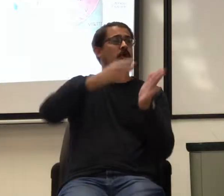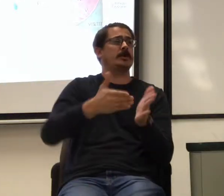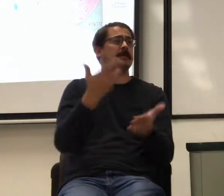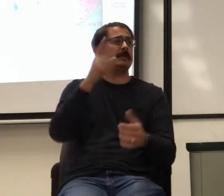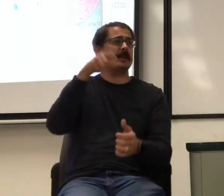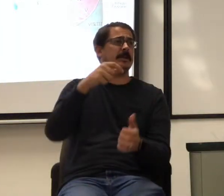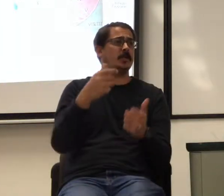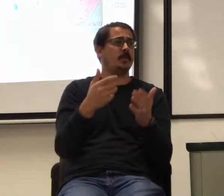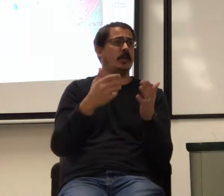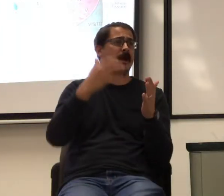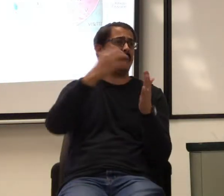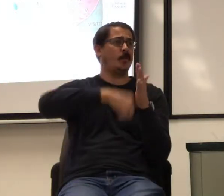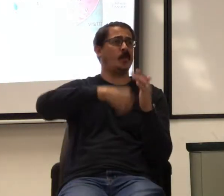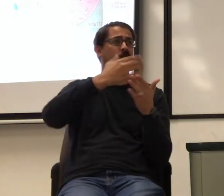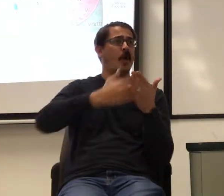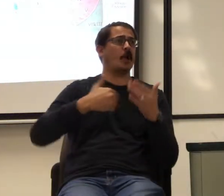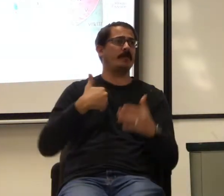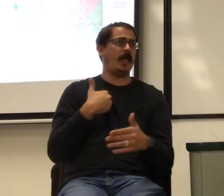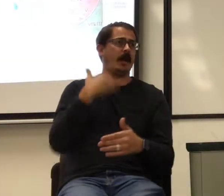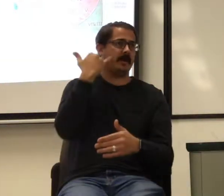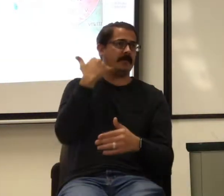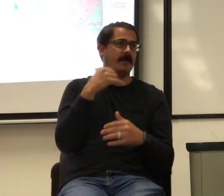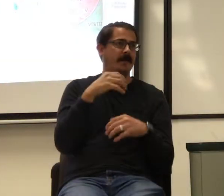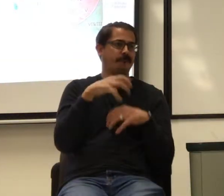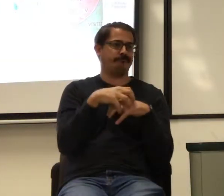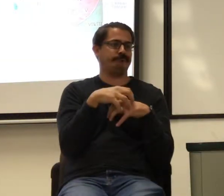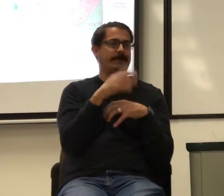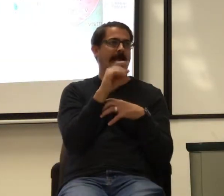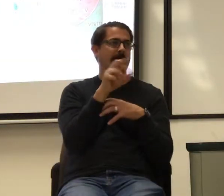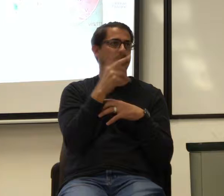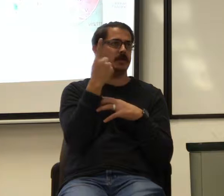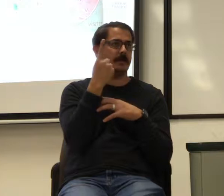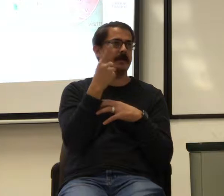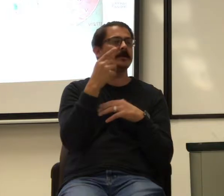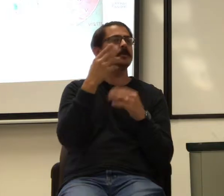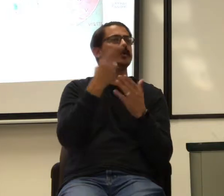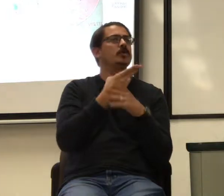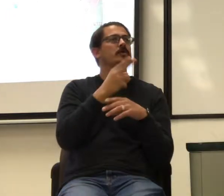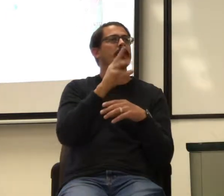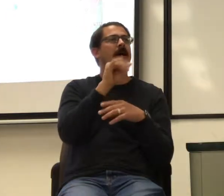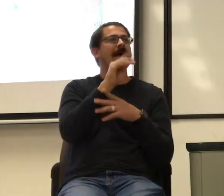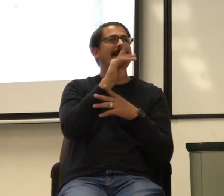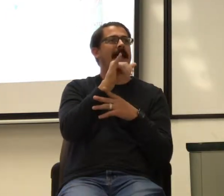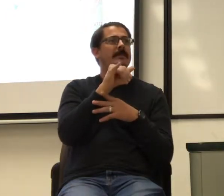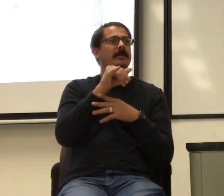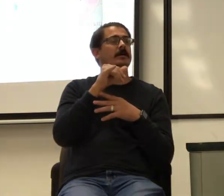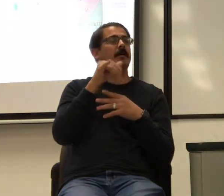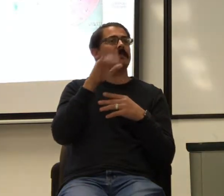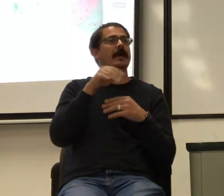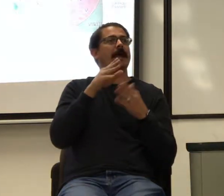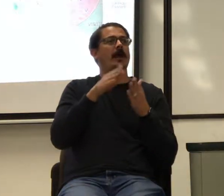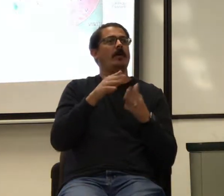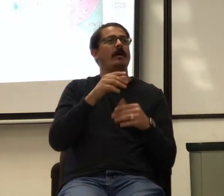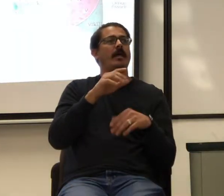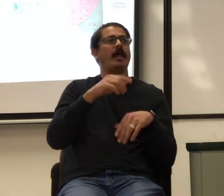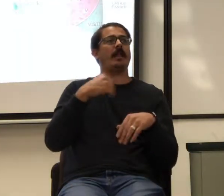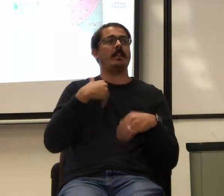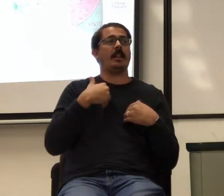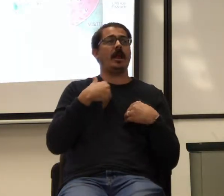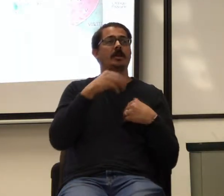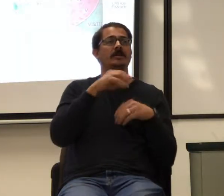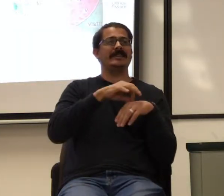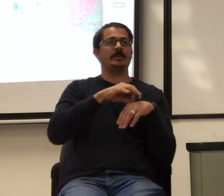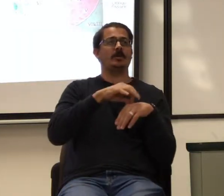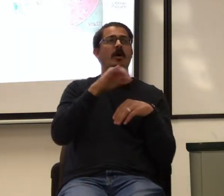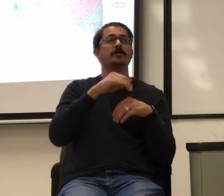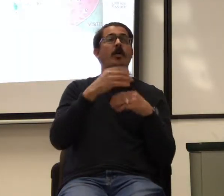remove part of your lung, maybe do a tumor or something, but you use the anatomy of the airways to get the lung tissue, the airway, and you're also going to get